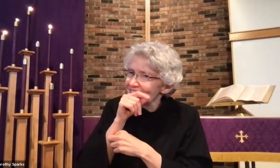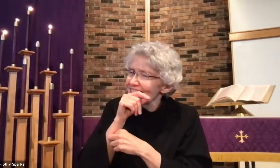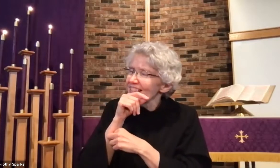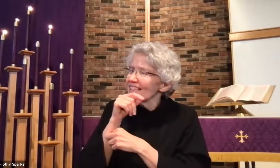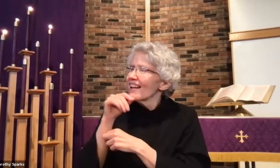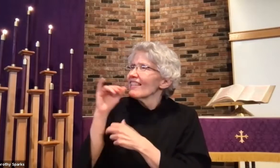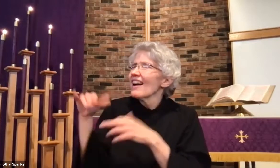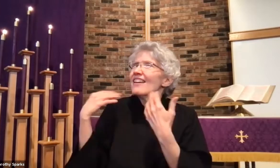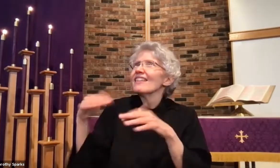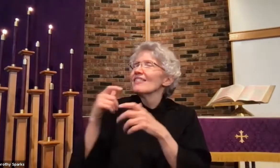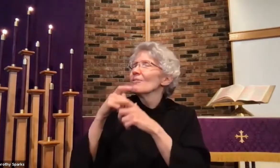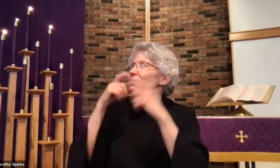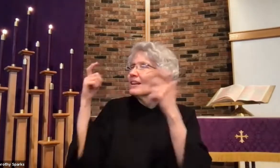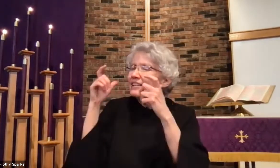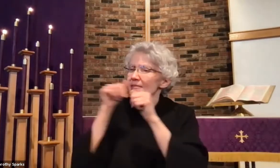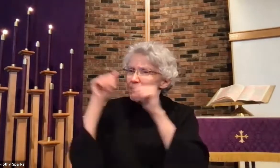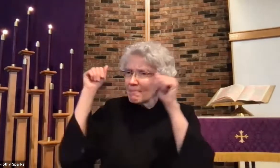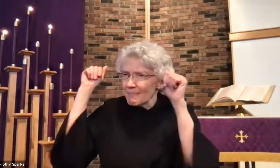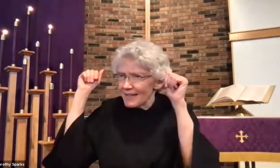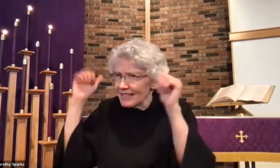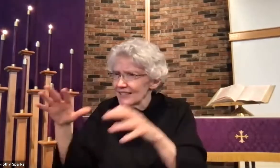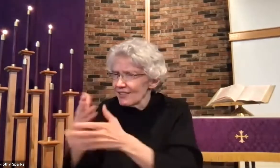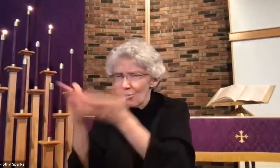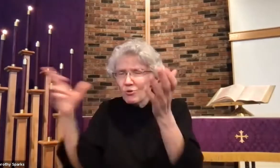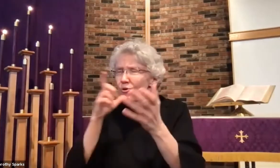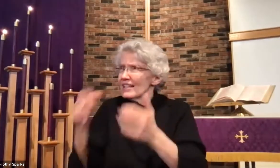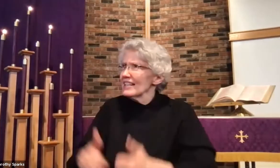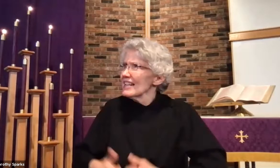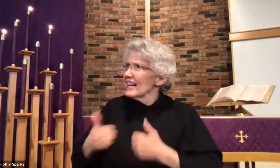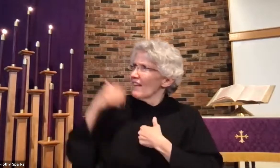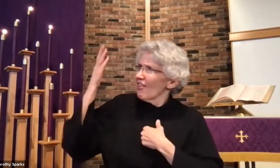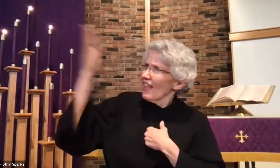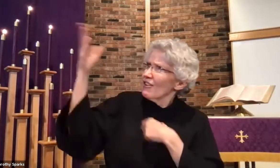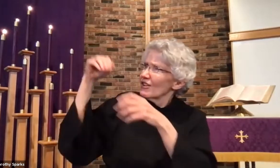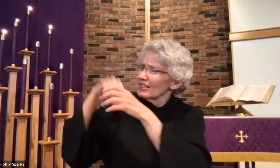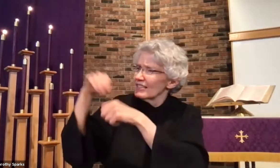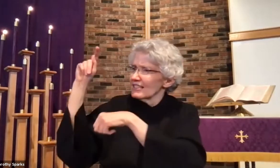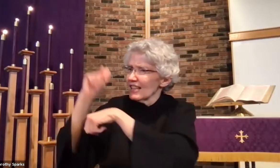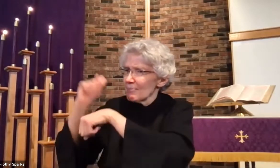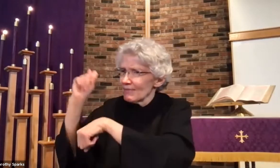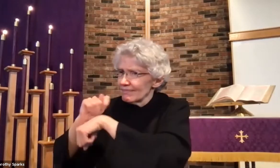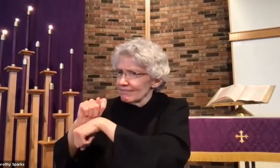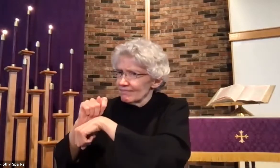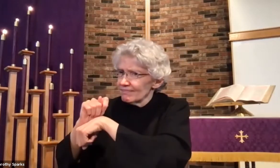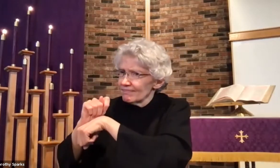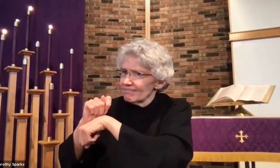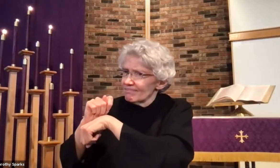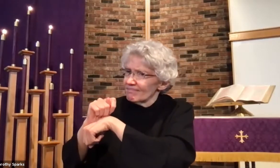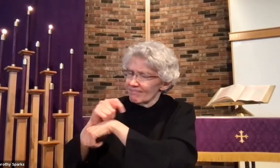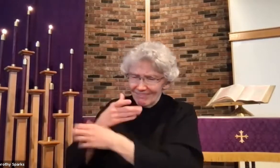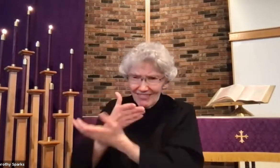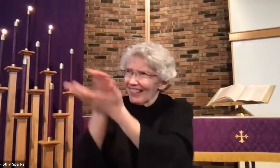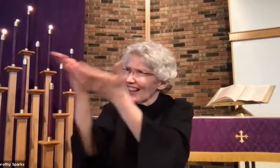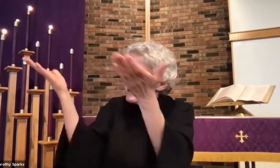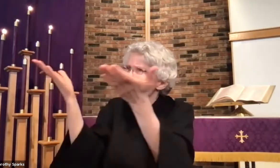and there they have their babies. Great blessings belong to those who live at your temple.